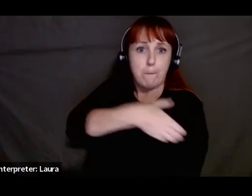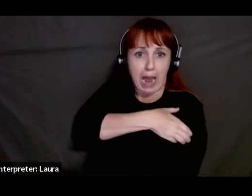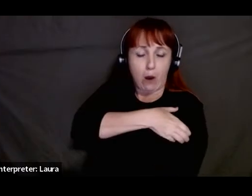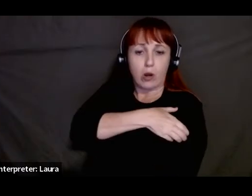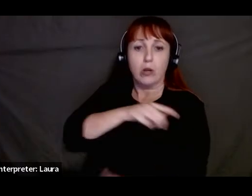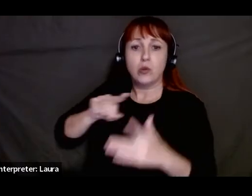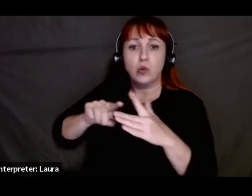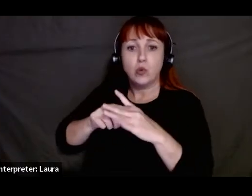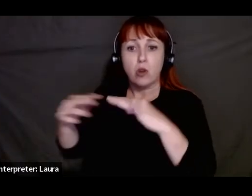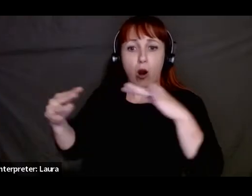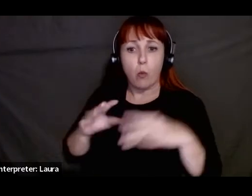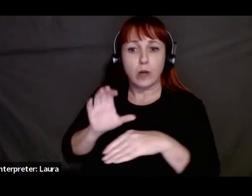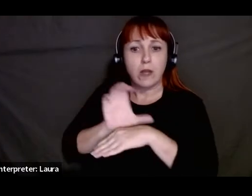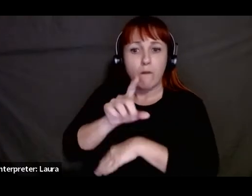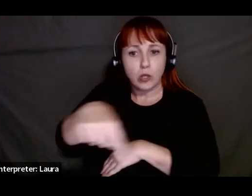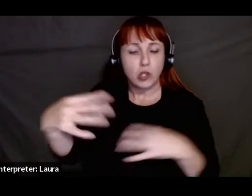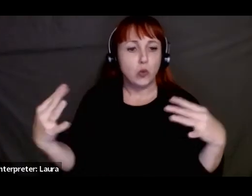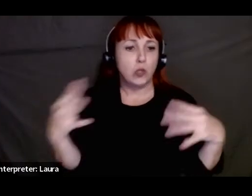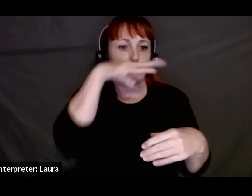them.